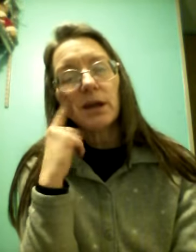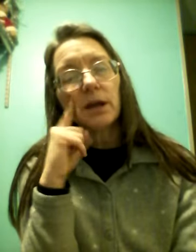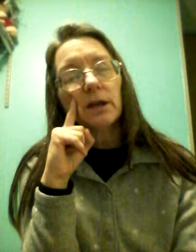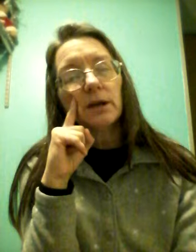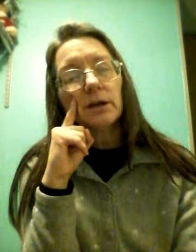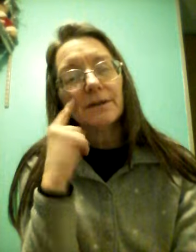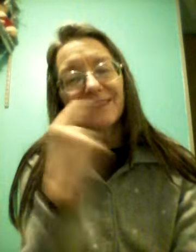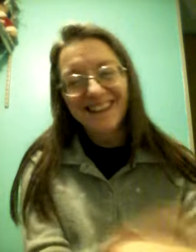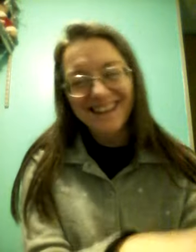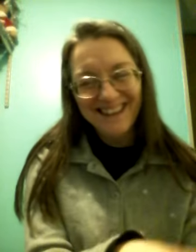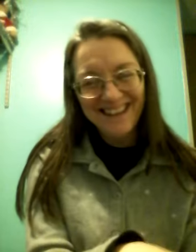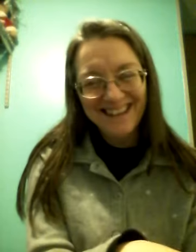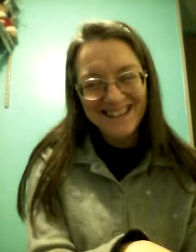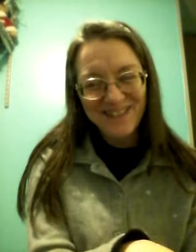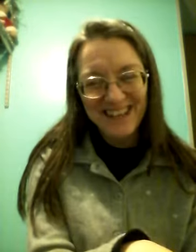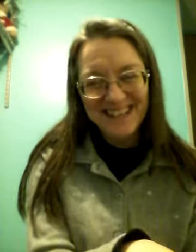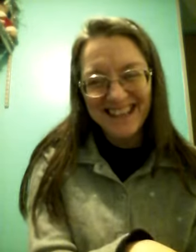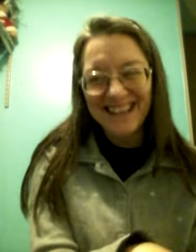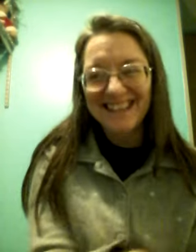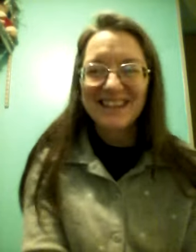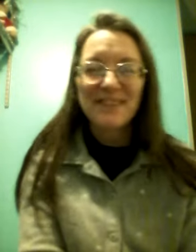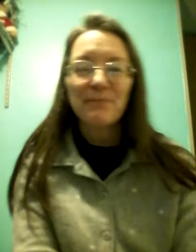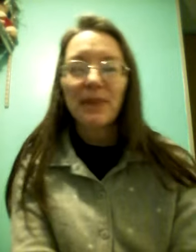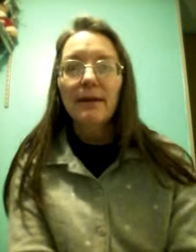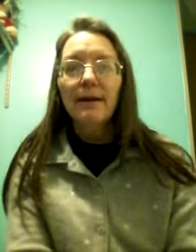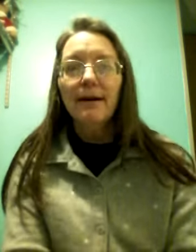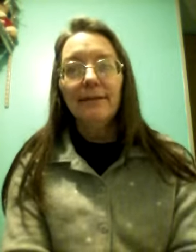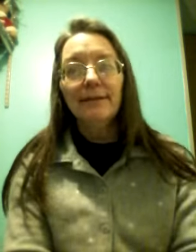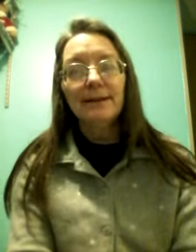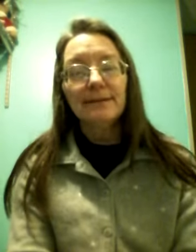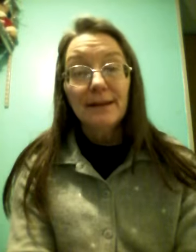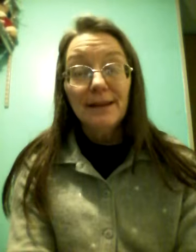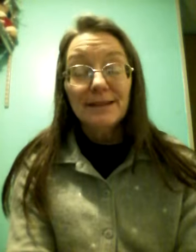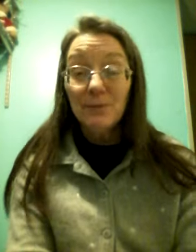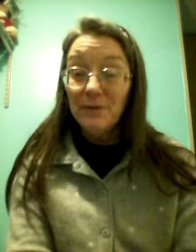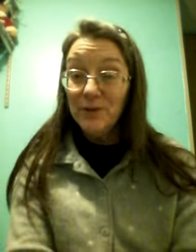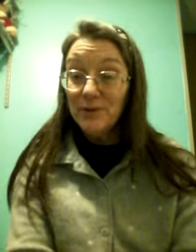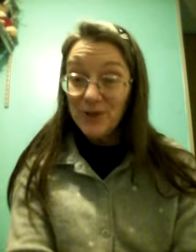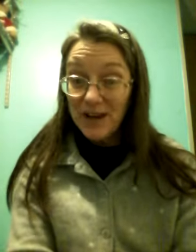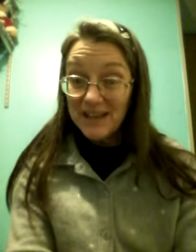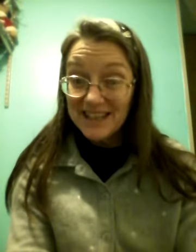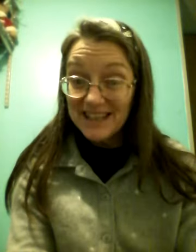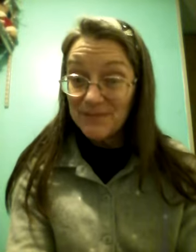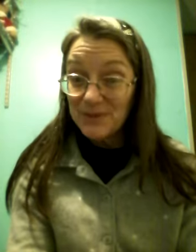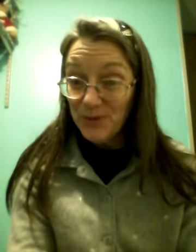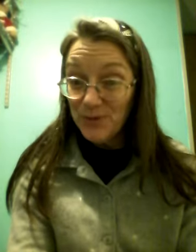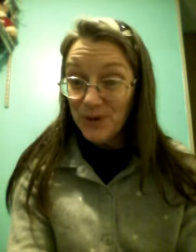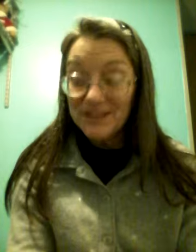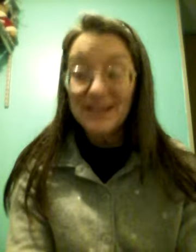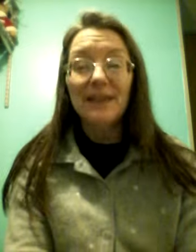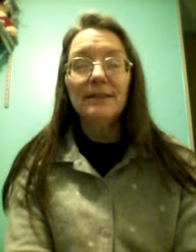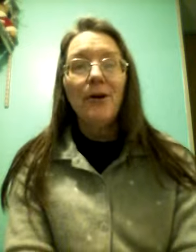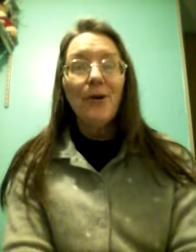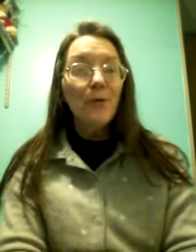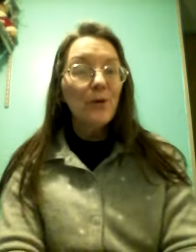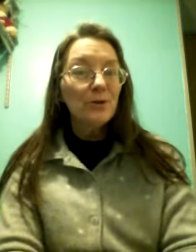Boring. That's a fun sign. All right. Some of you are trying to get some schoolwork done, or you're